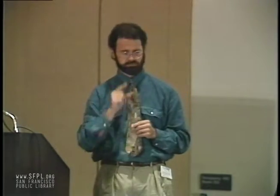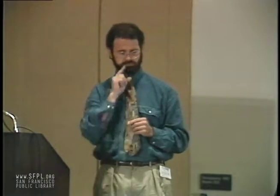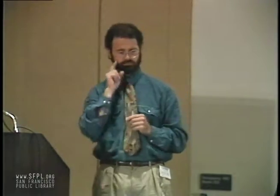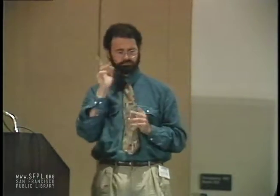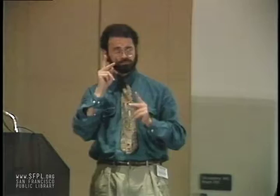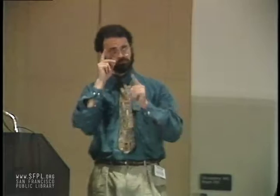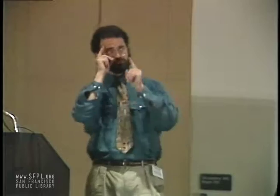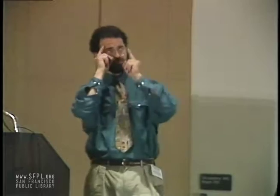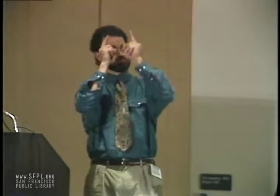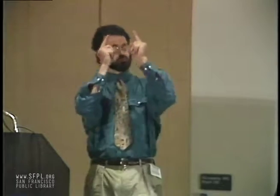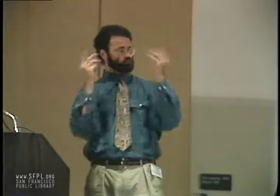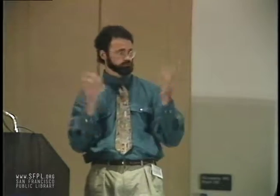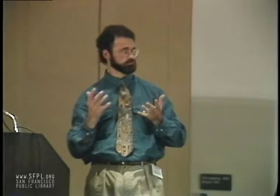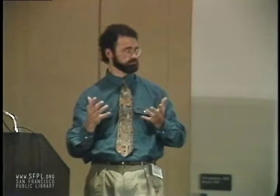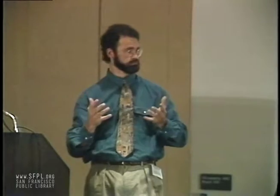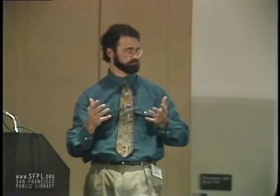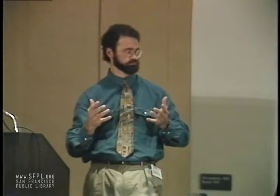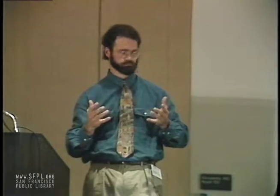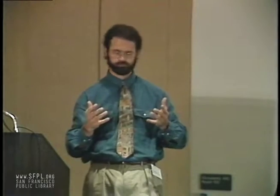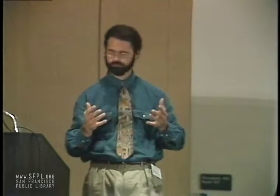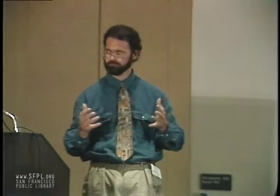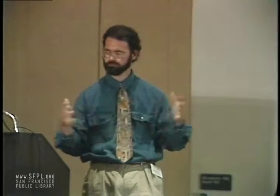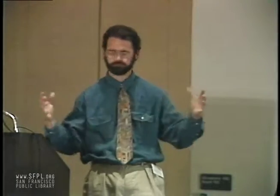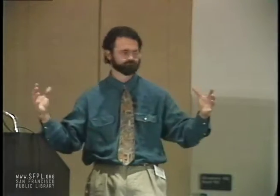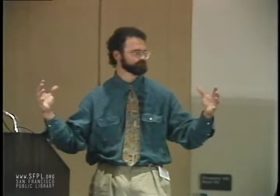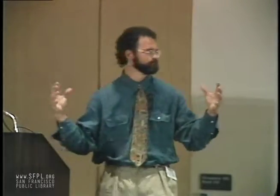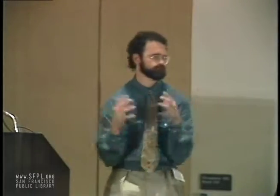and deaf people have some similar goals.